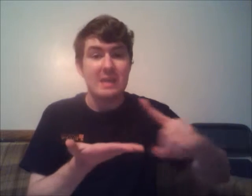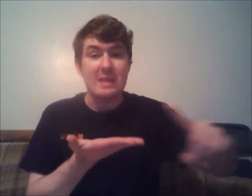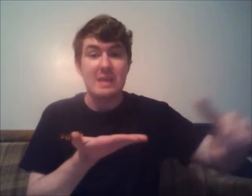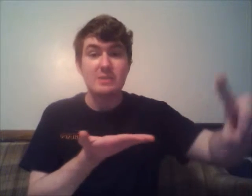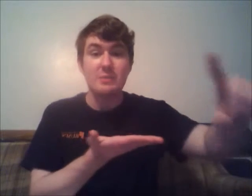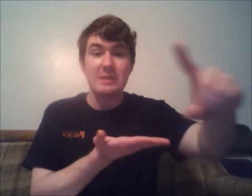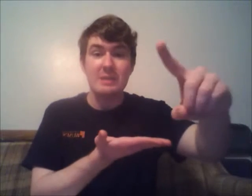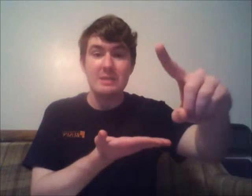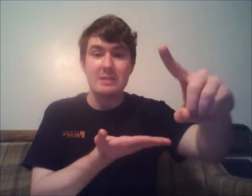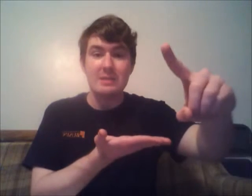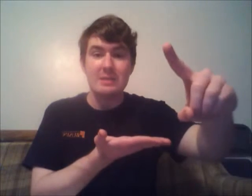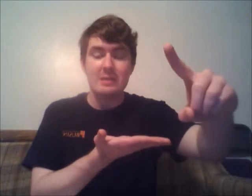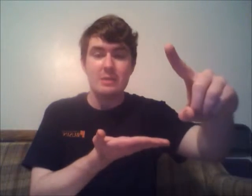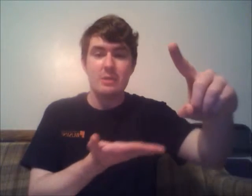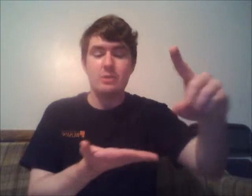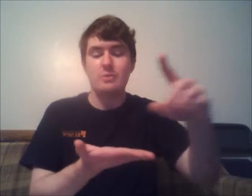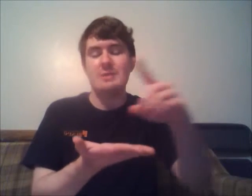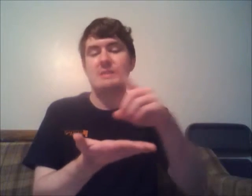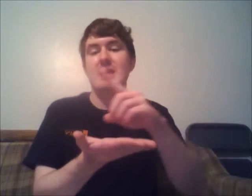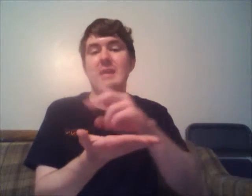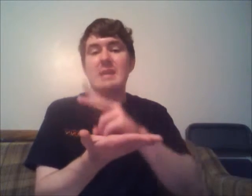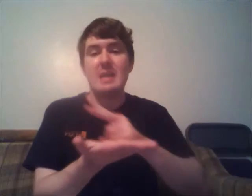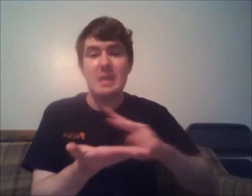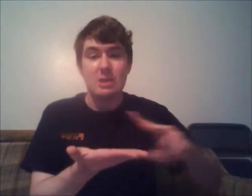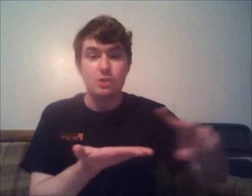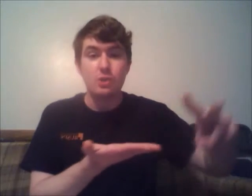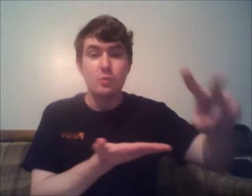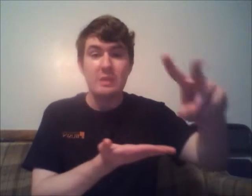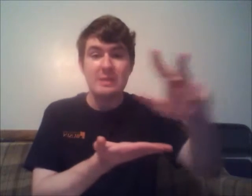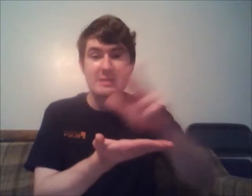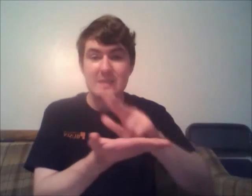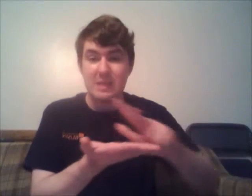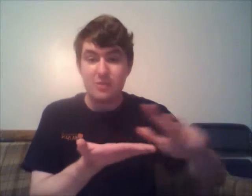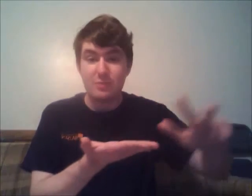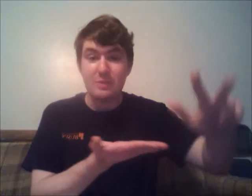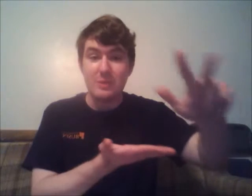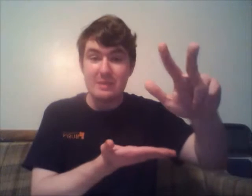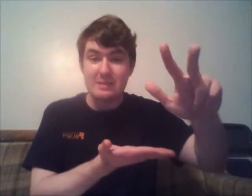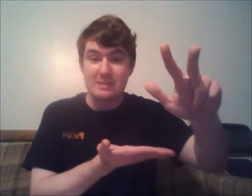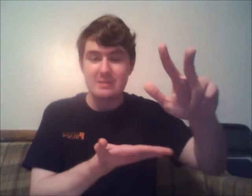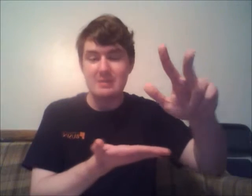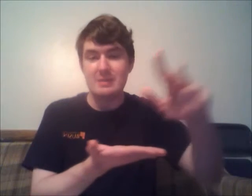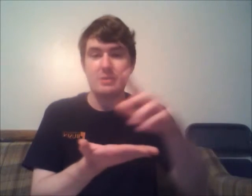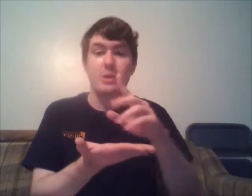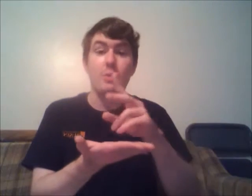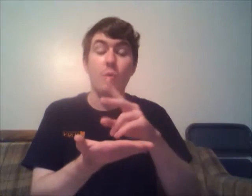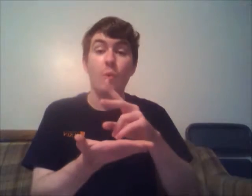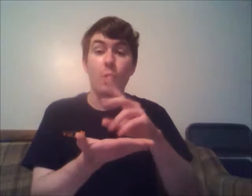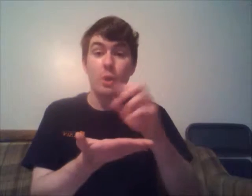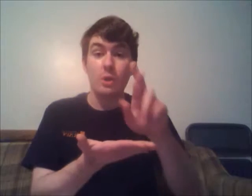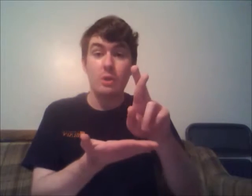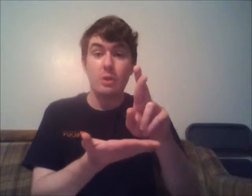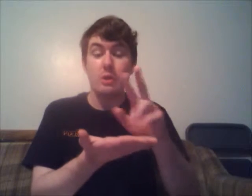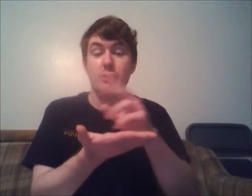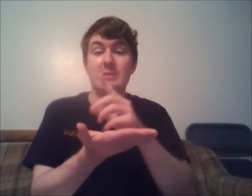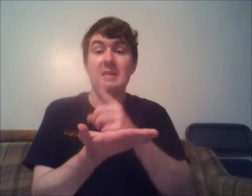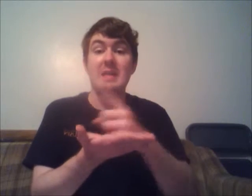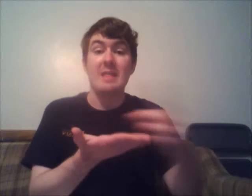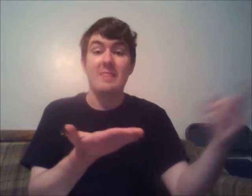next week. You can say in 2 weeks, in 3 weeks, or you can say